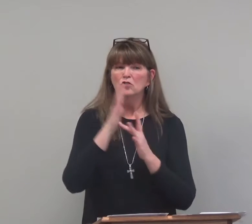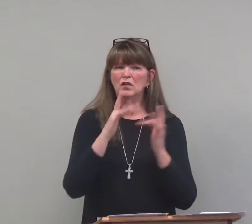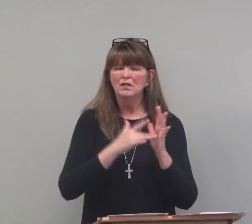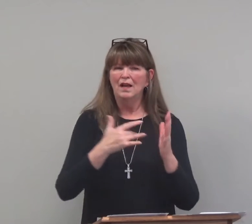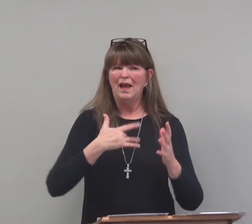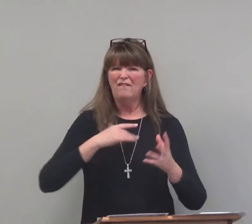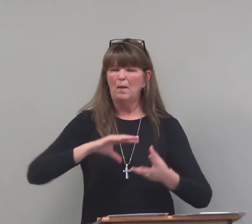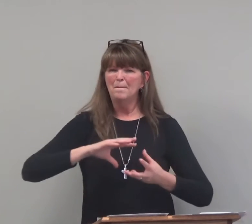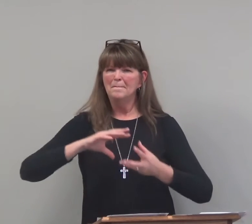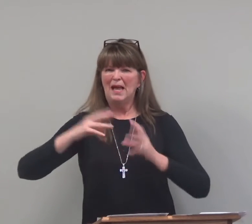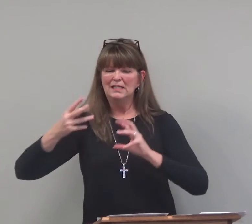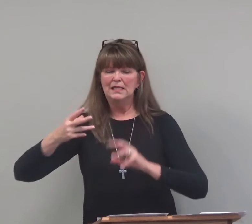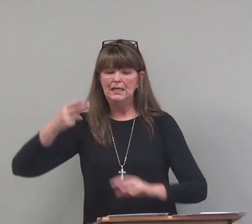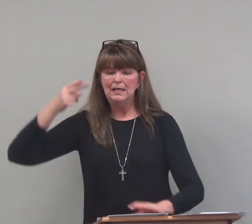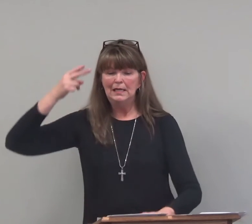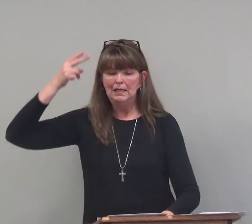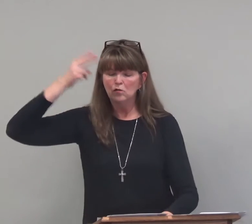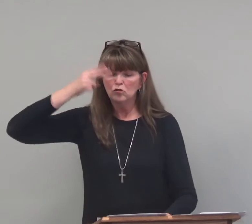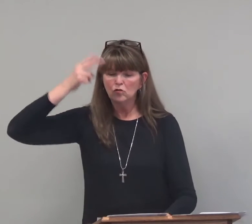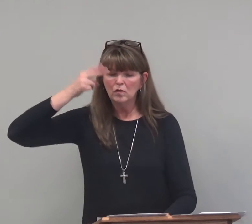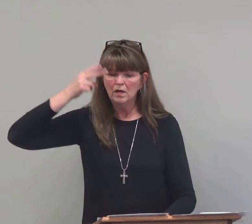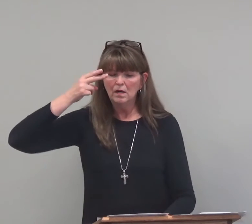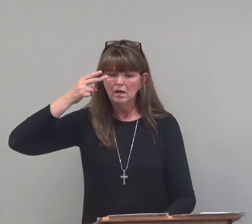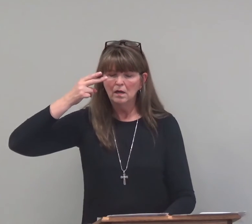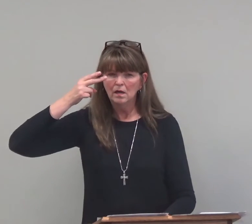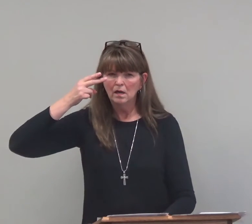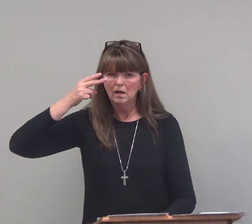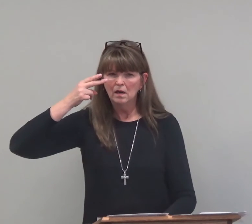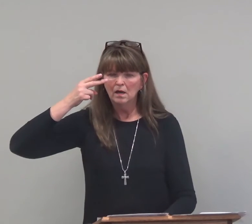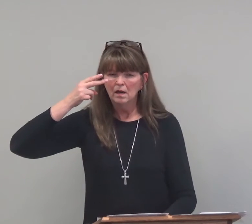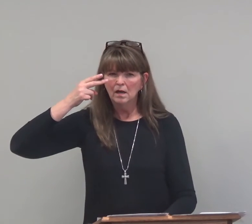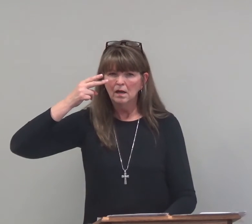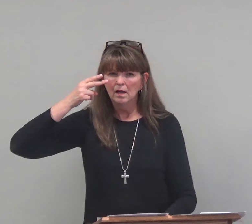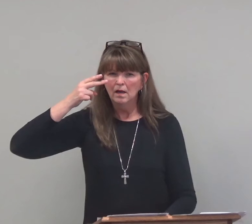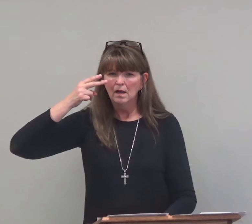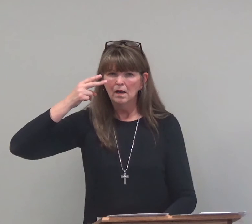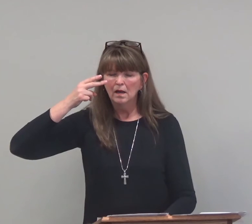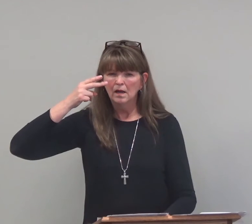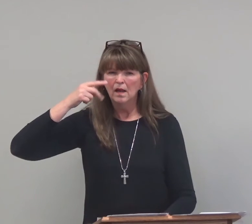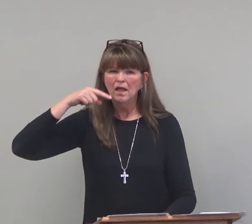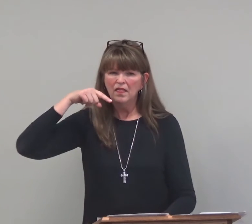even though Jesus had kind of a messy history,